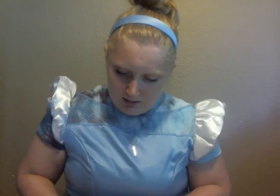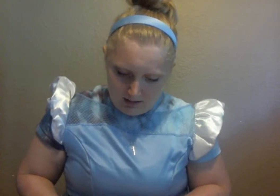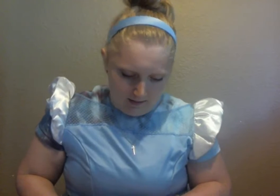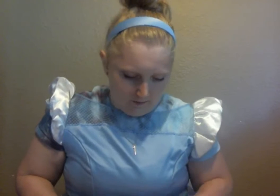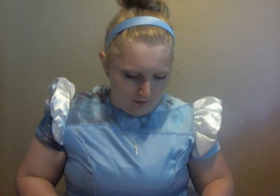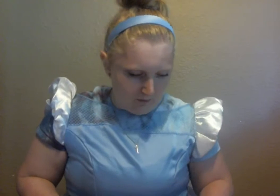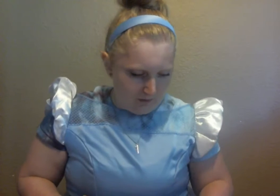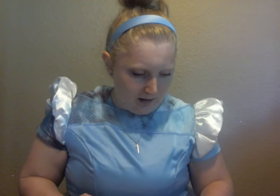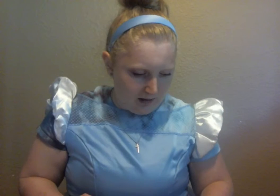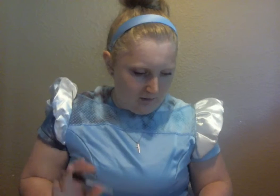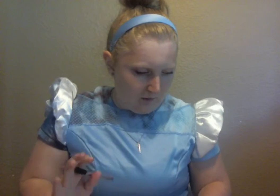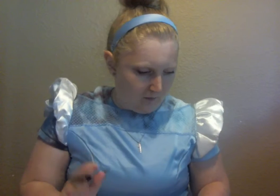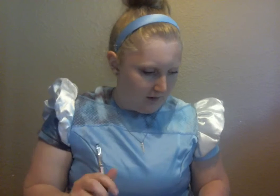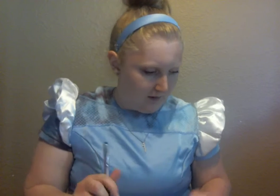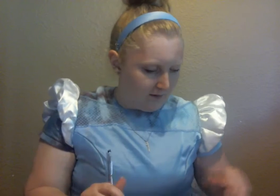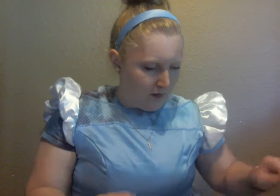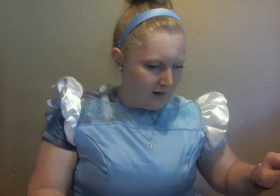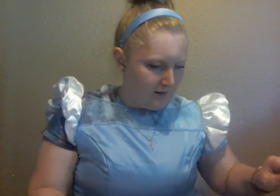And then once we're done, I will read the story to you.